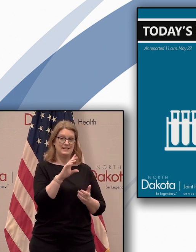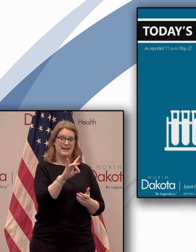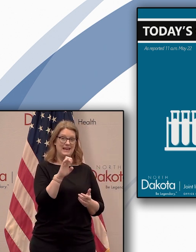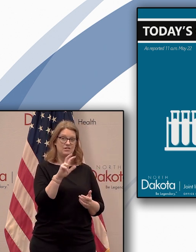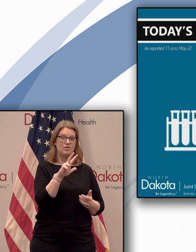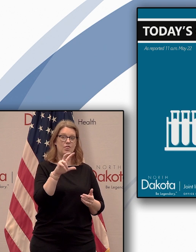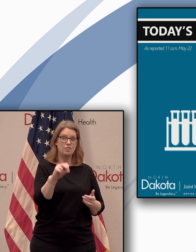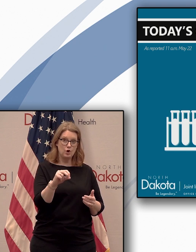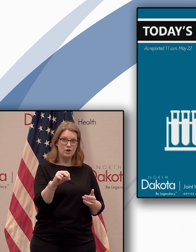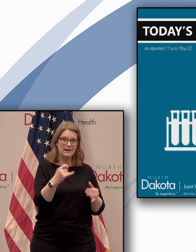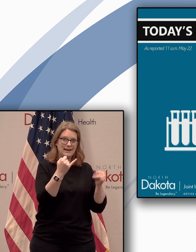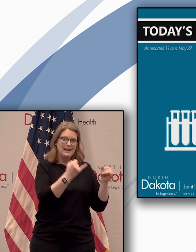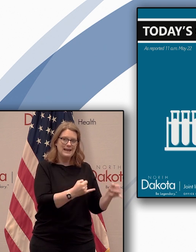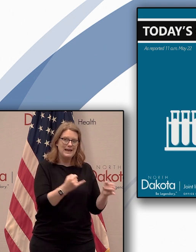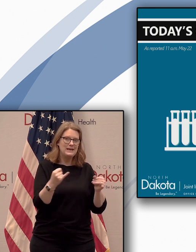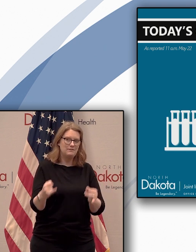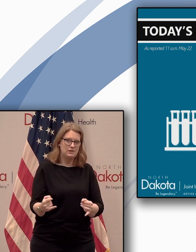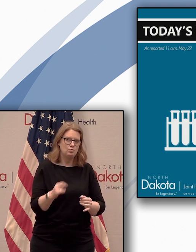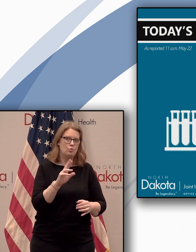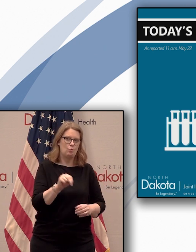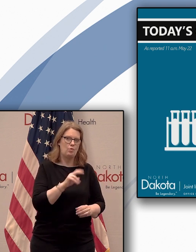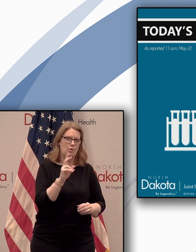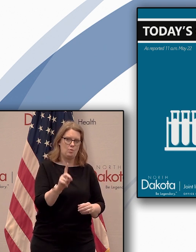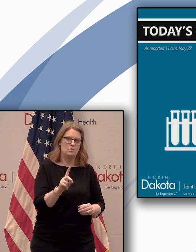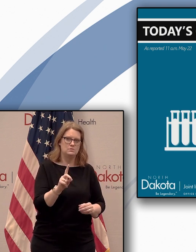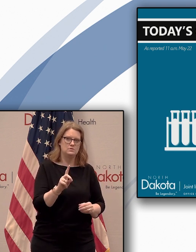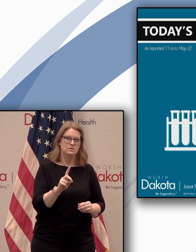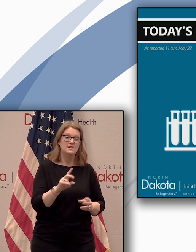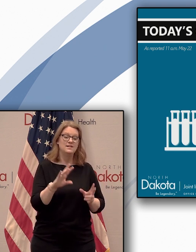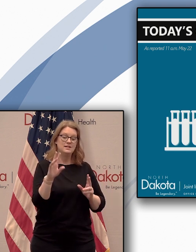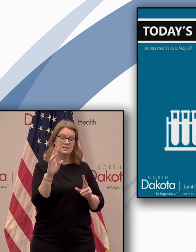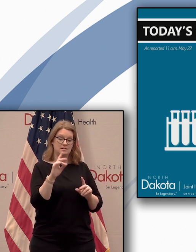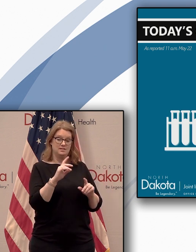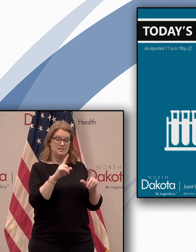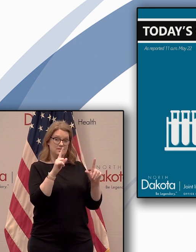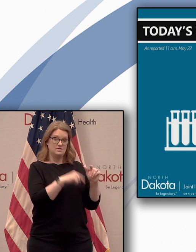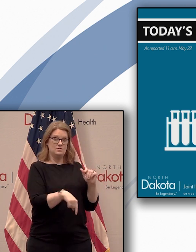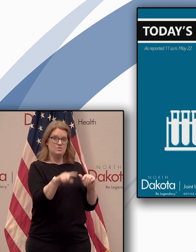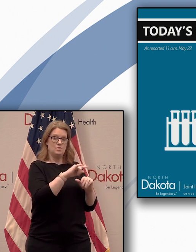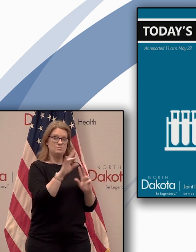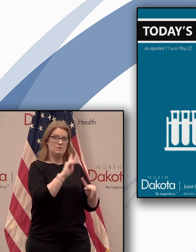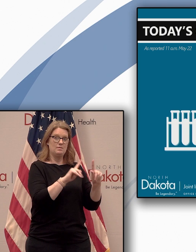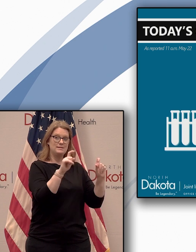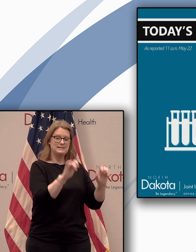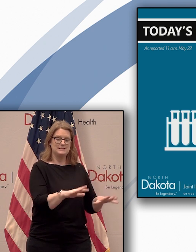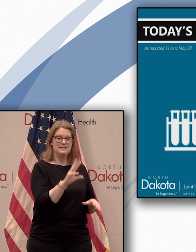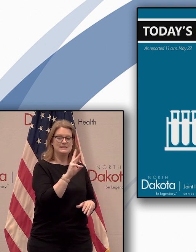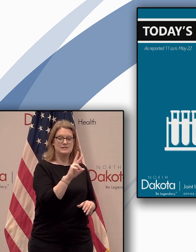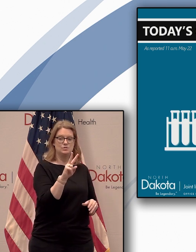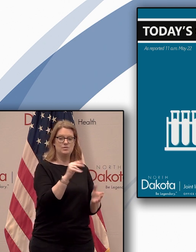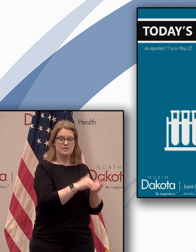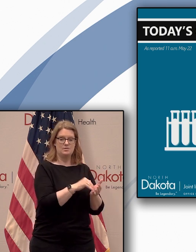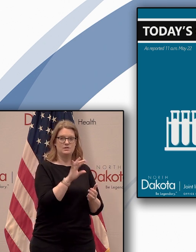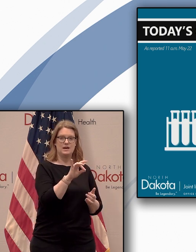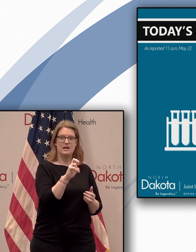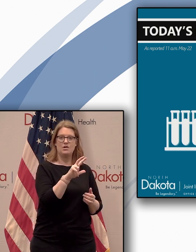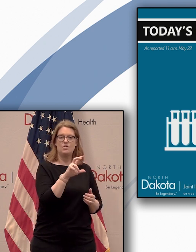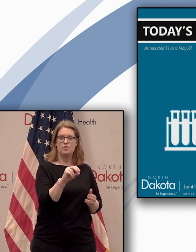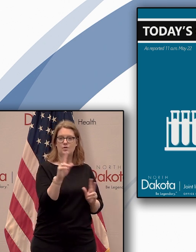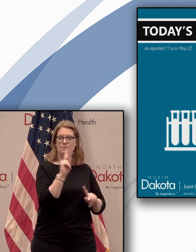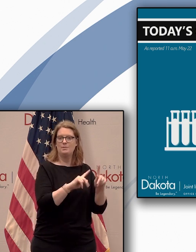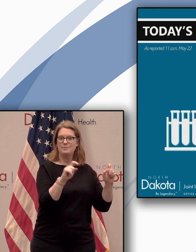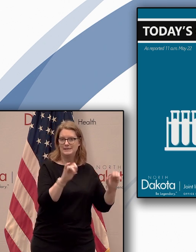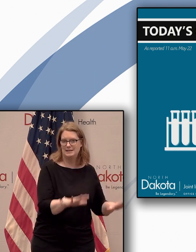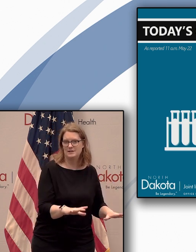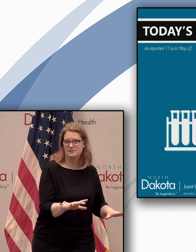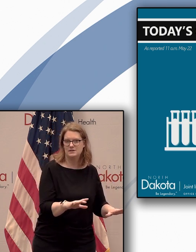62,830 individual North Dakotans have been tested during this time frame, and that's again